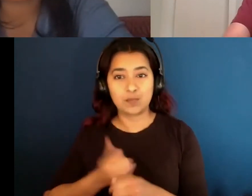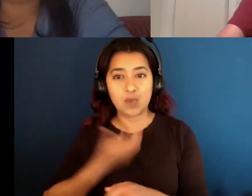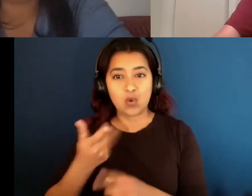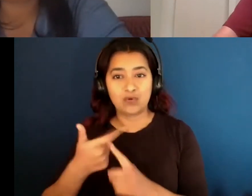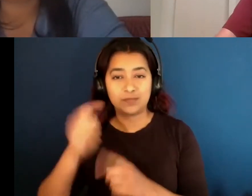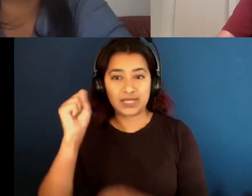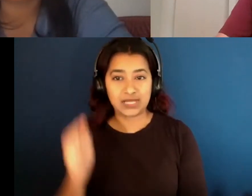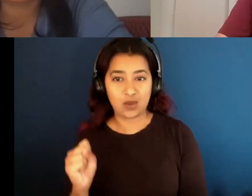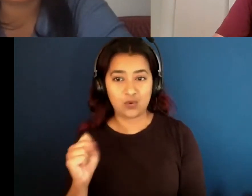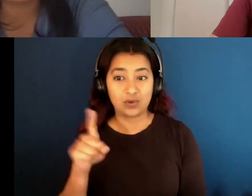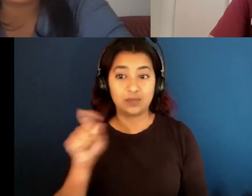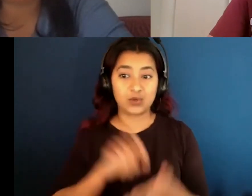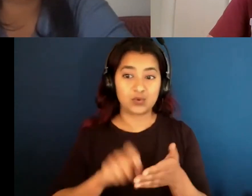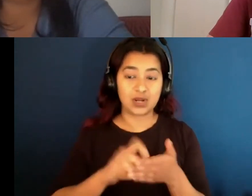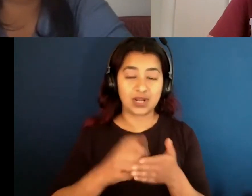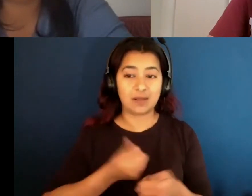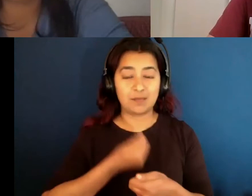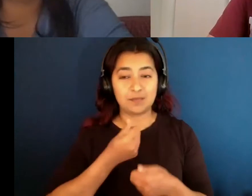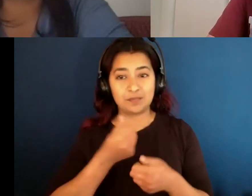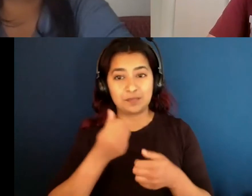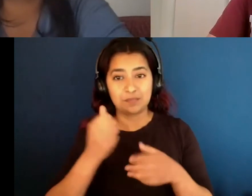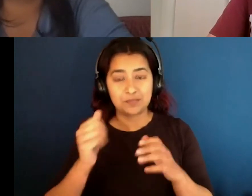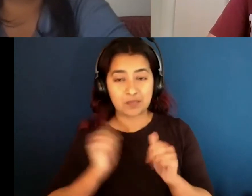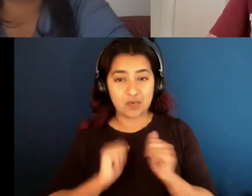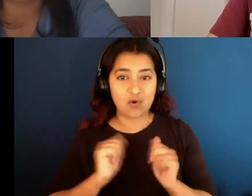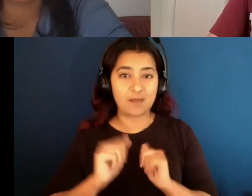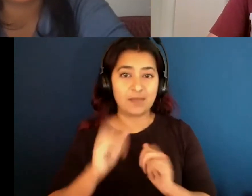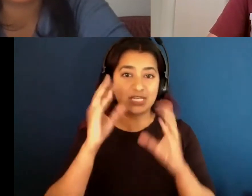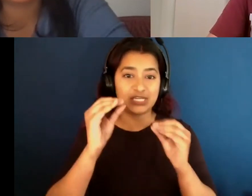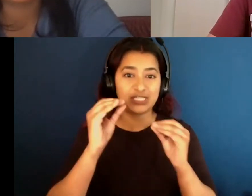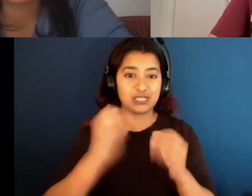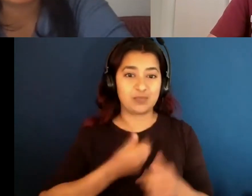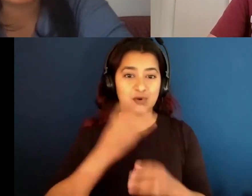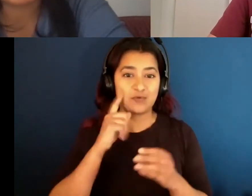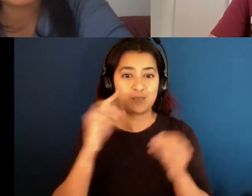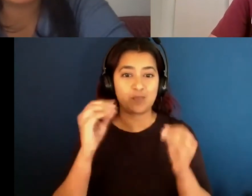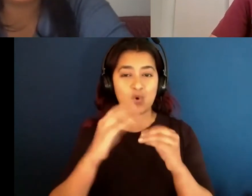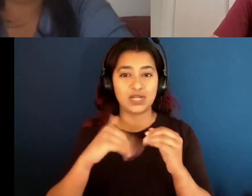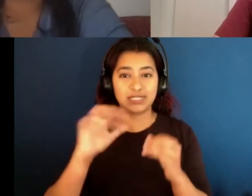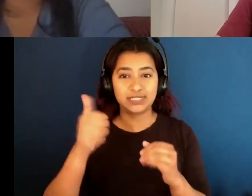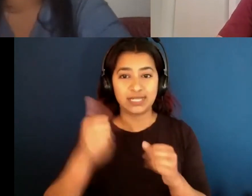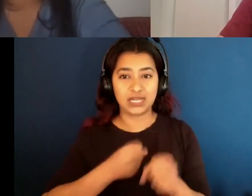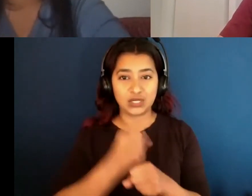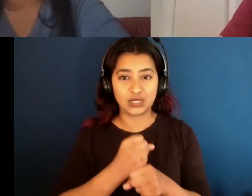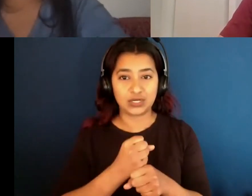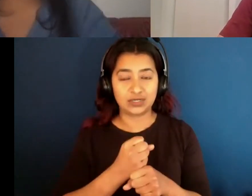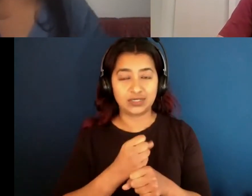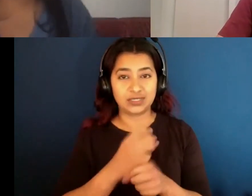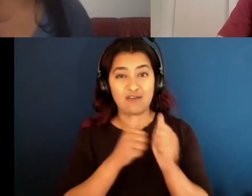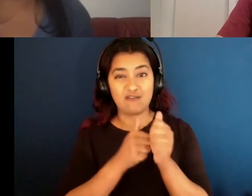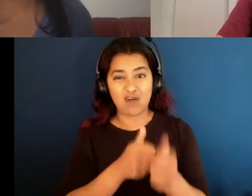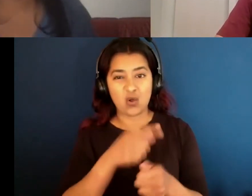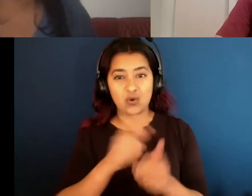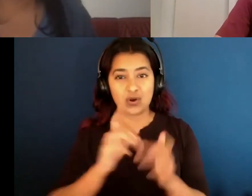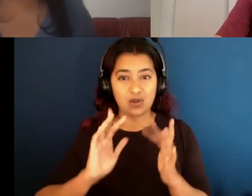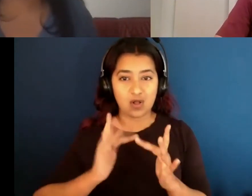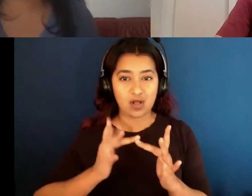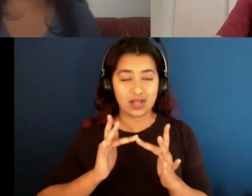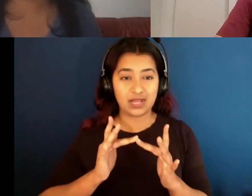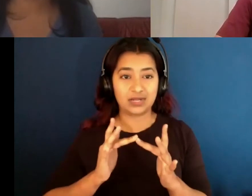been writing, performing, and teaching poetry for over 10 years. Follow Ariana online